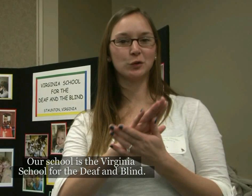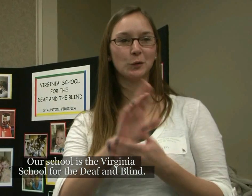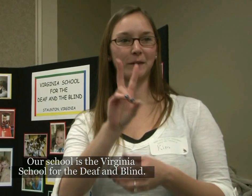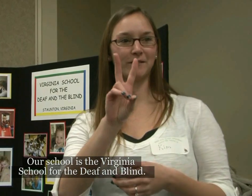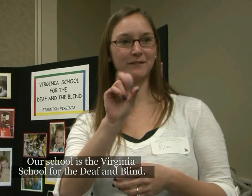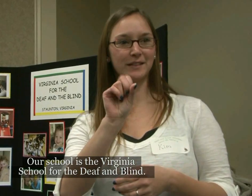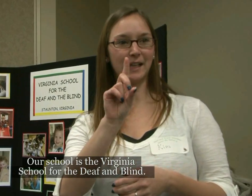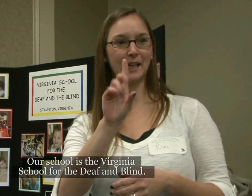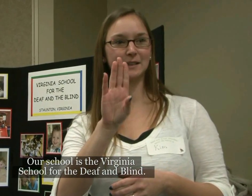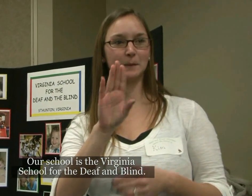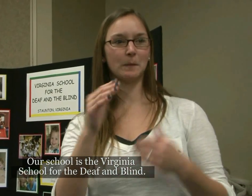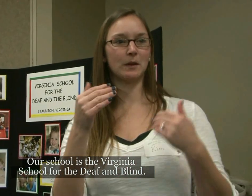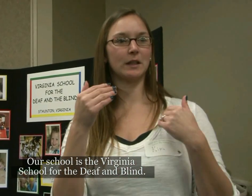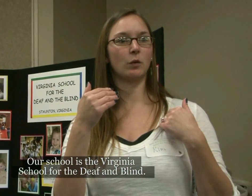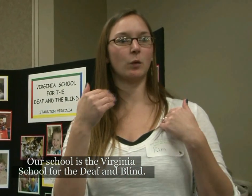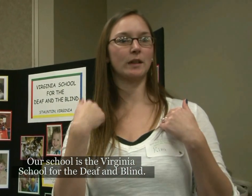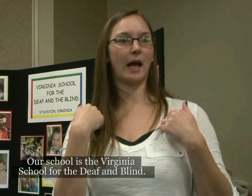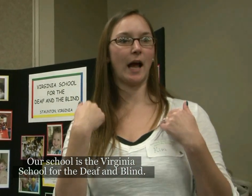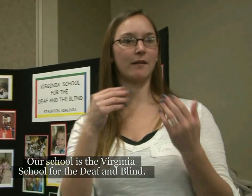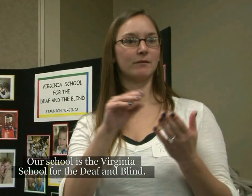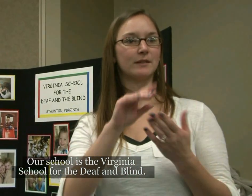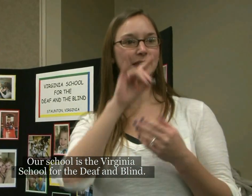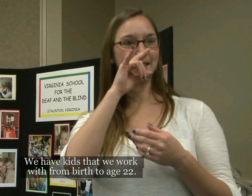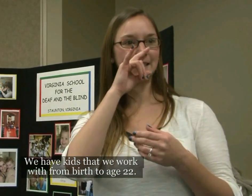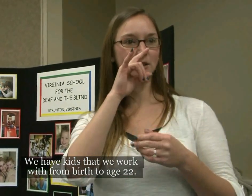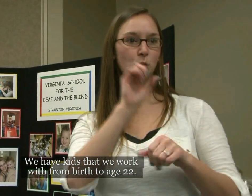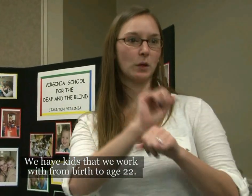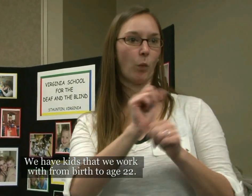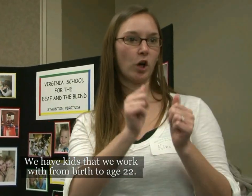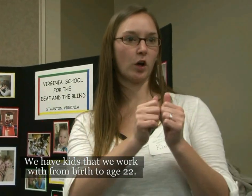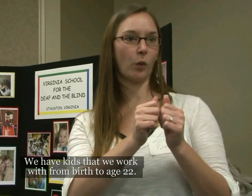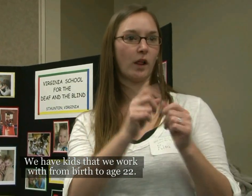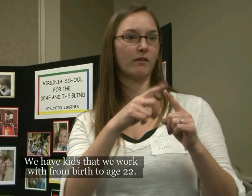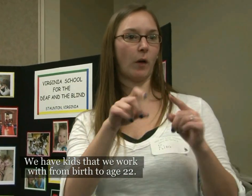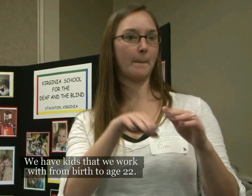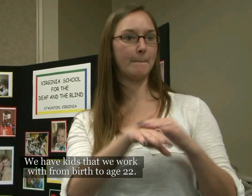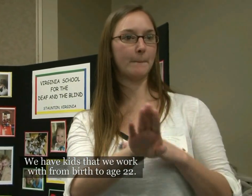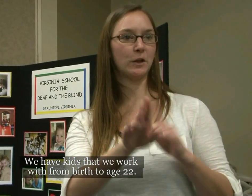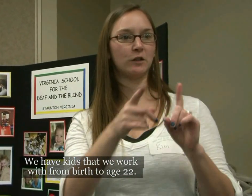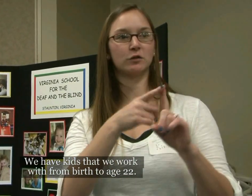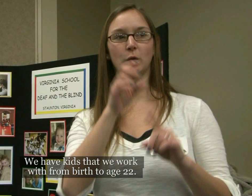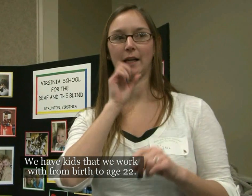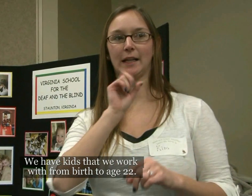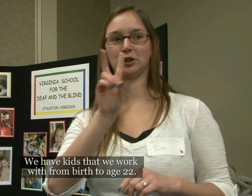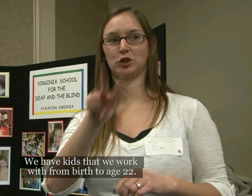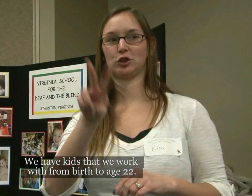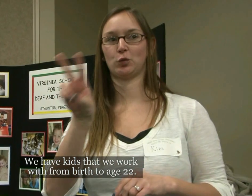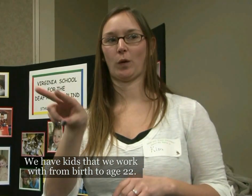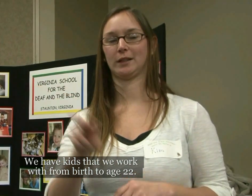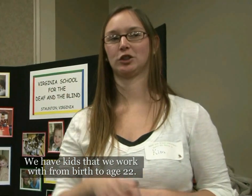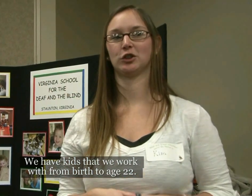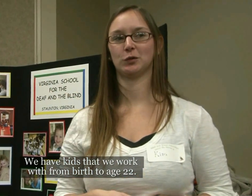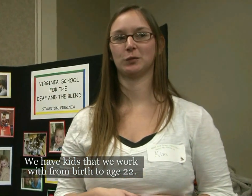job? Our school at the Virginia School for the Deaf and the Blind, we have kids that we work with from birth to age 22.